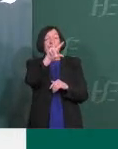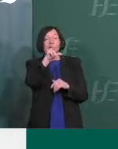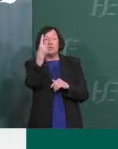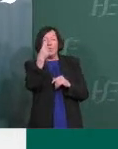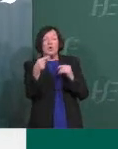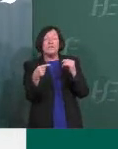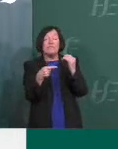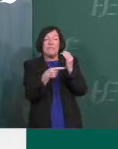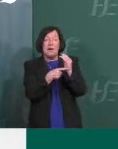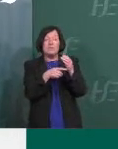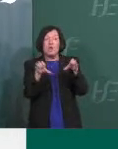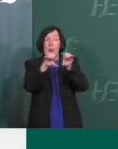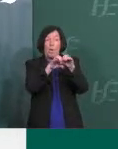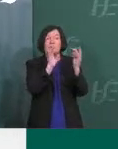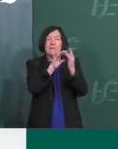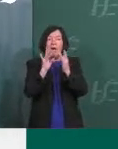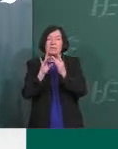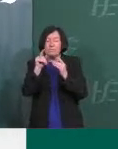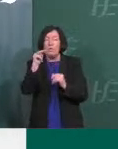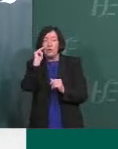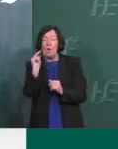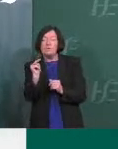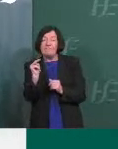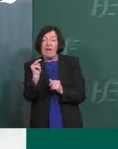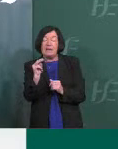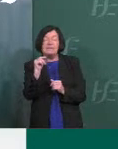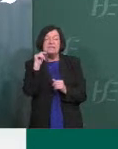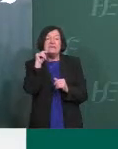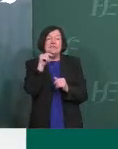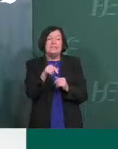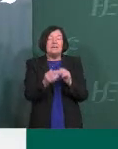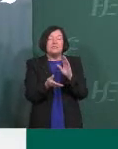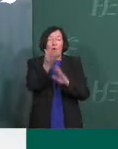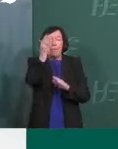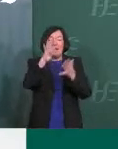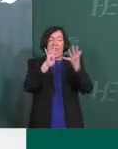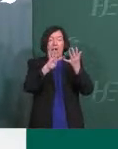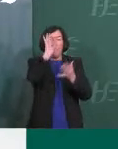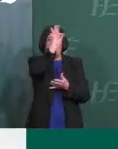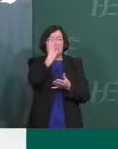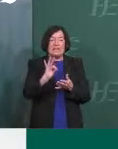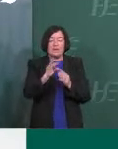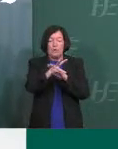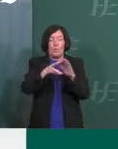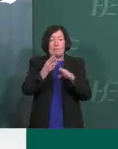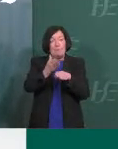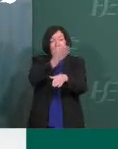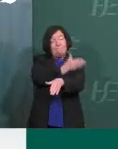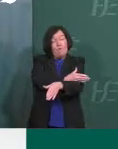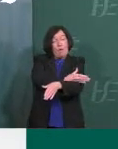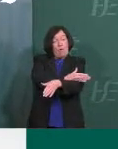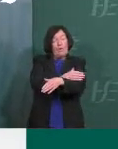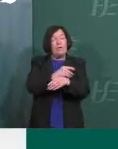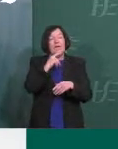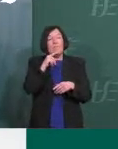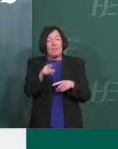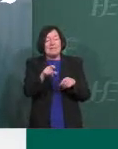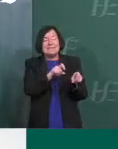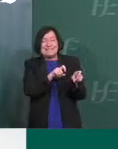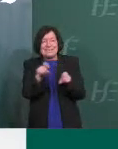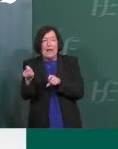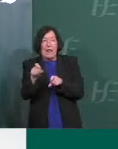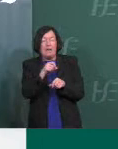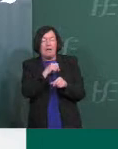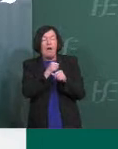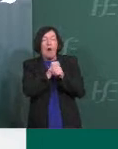31,000 close contacts were notified to us and contacted. And that's up 9% on the prior week. But the teams do continue to